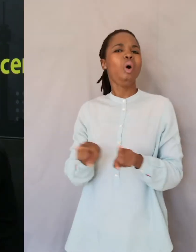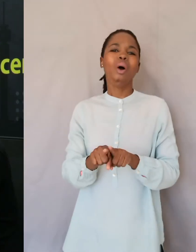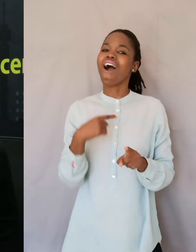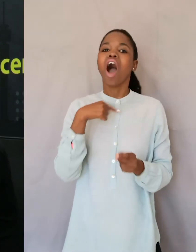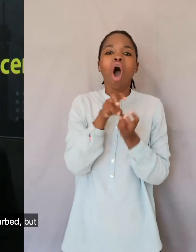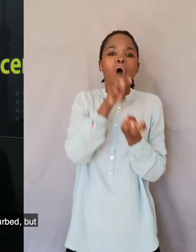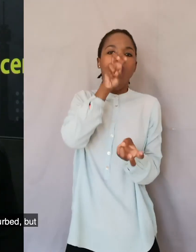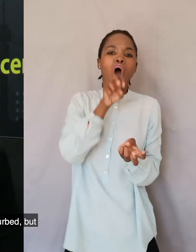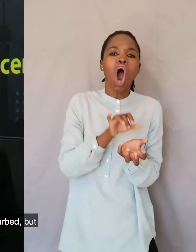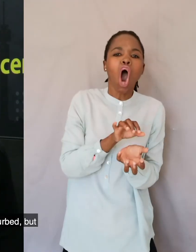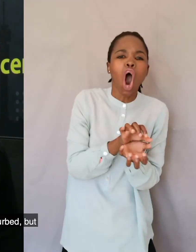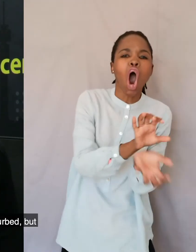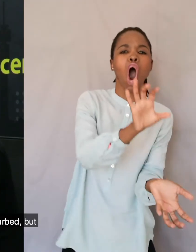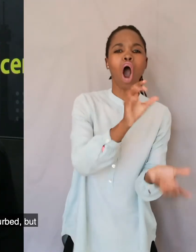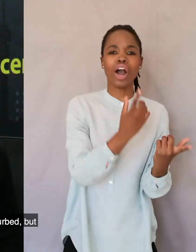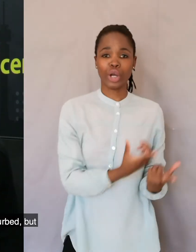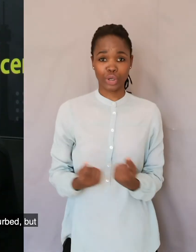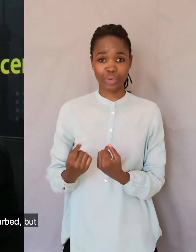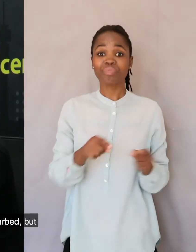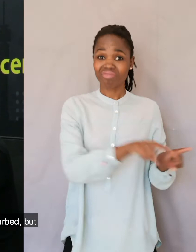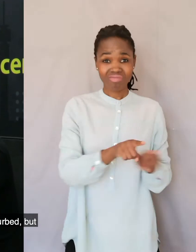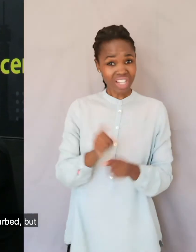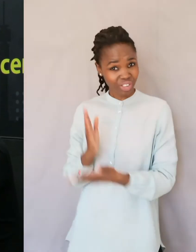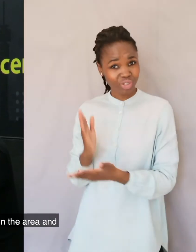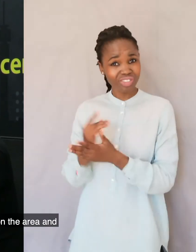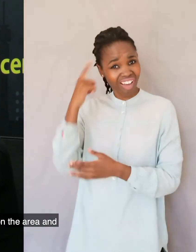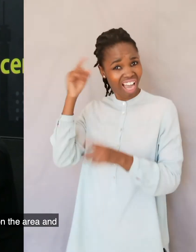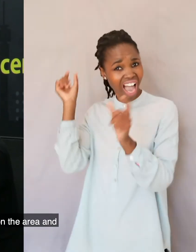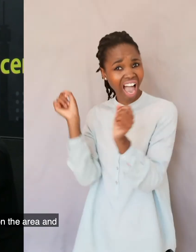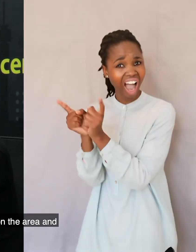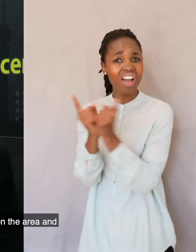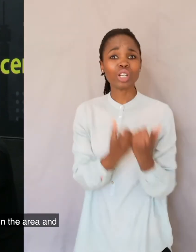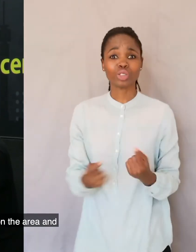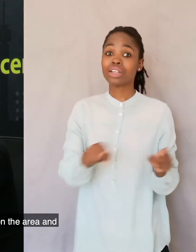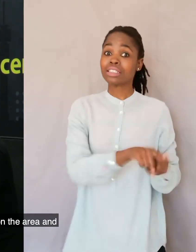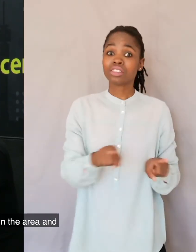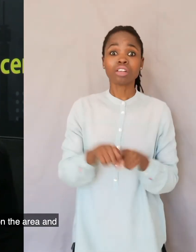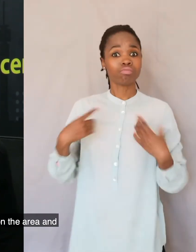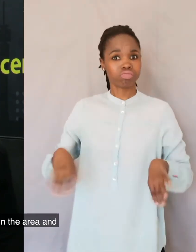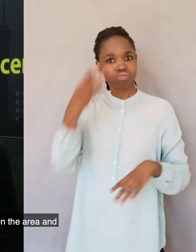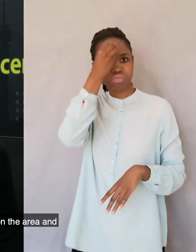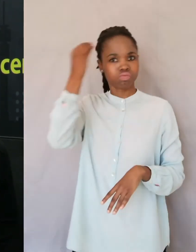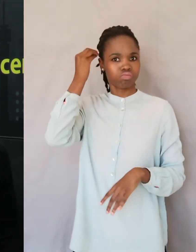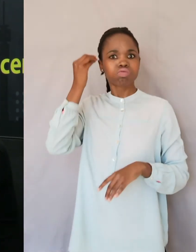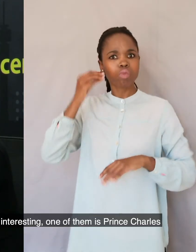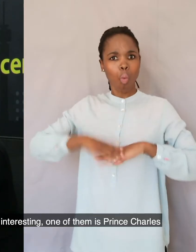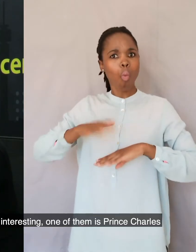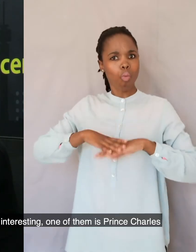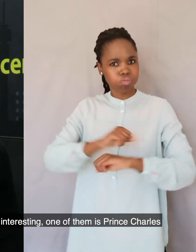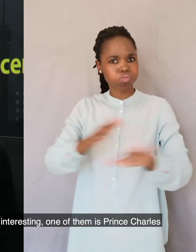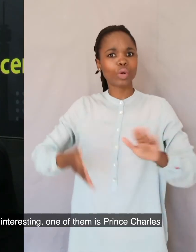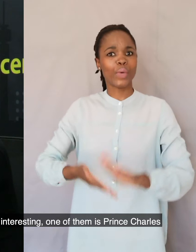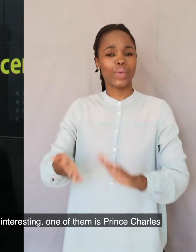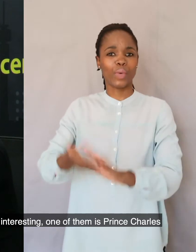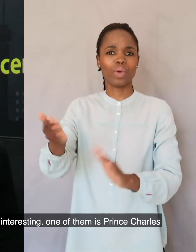dragon. He was definitely disturbed, but he had a lasting influence on the area, and there are